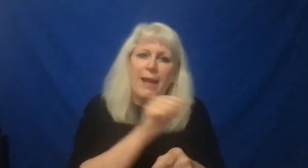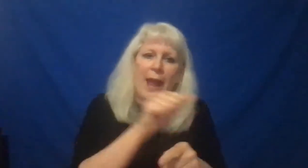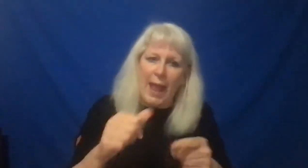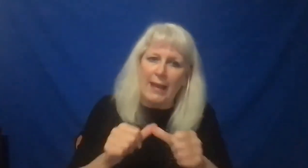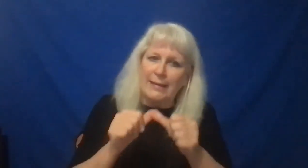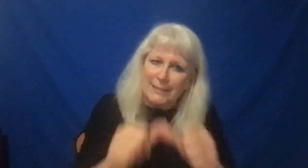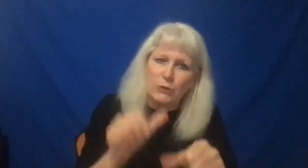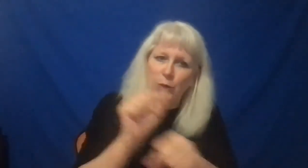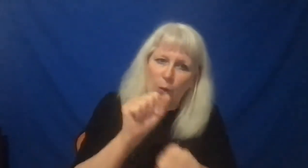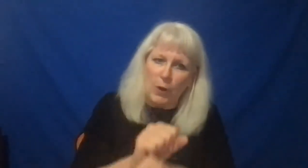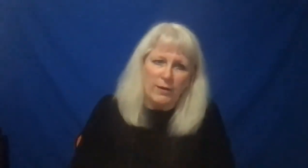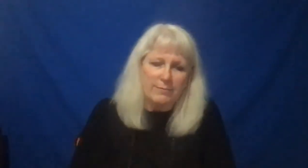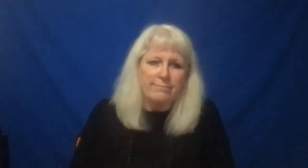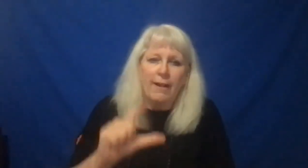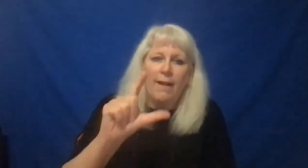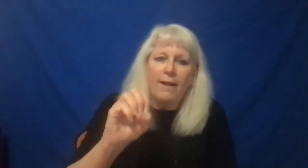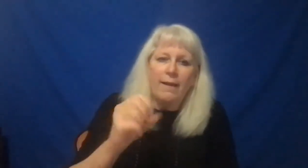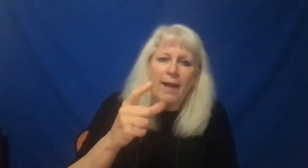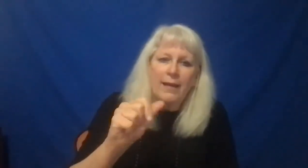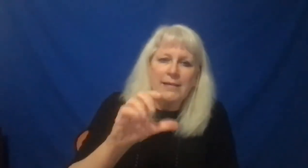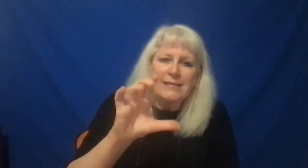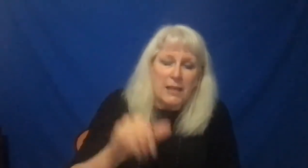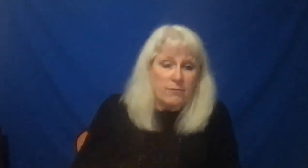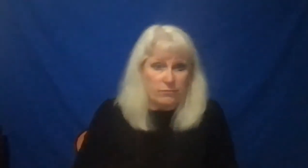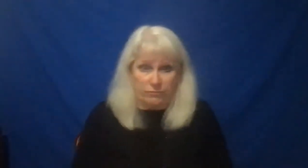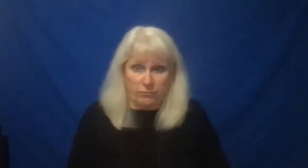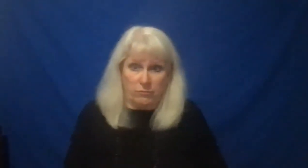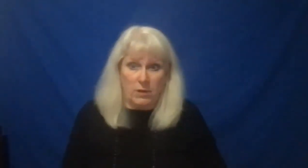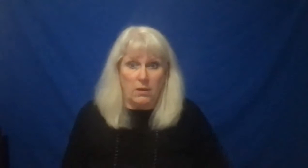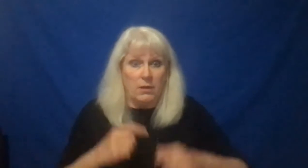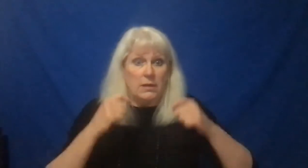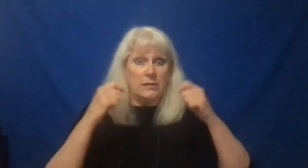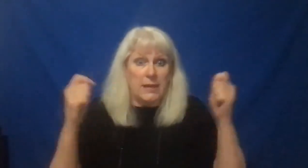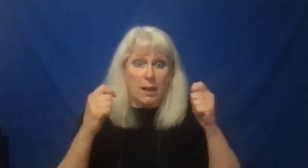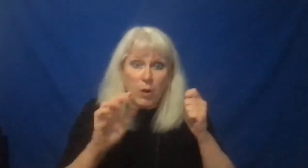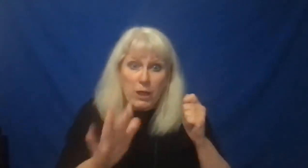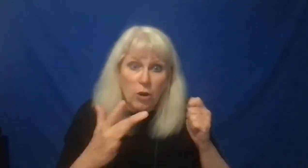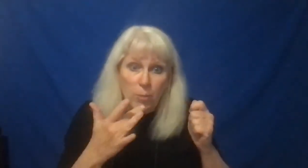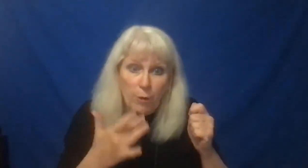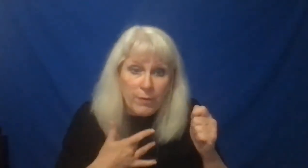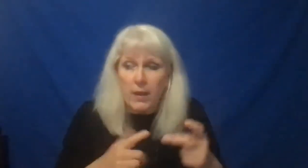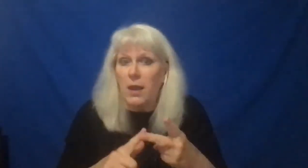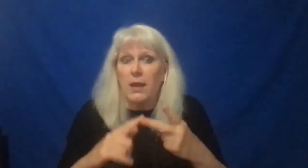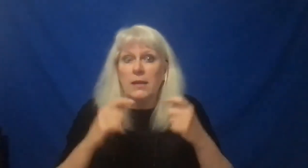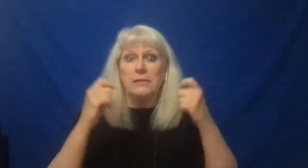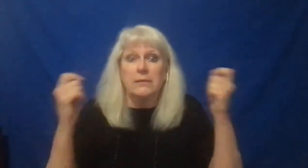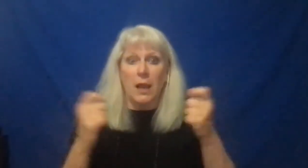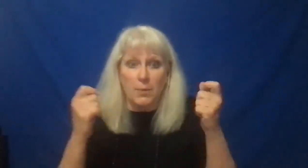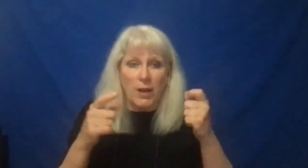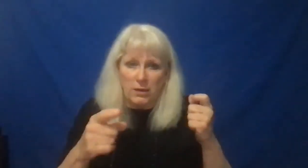and celebrating anniversaries, celebrating her presence. In the Cleveland area, we have